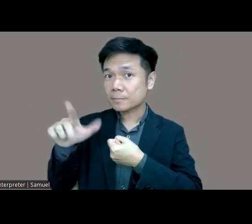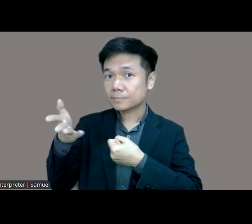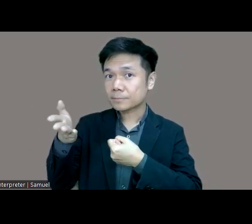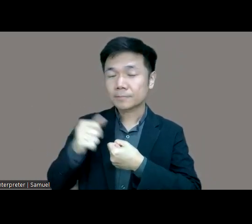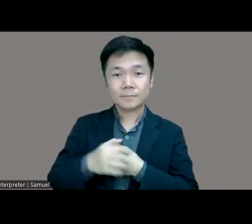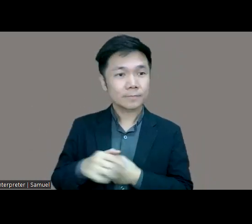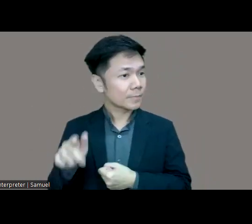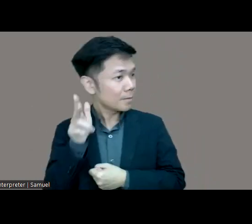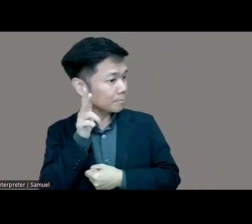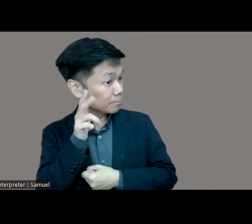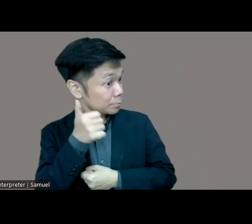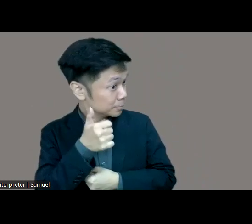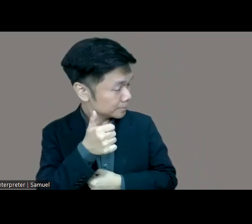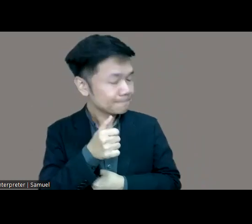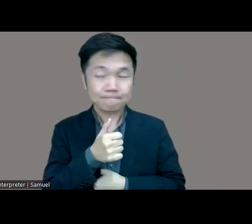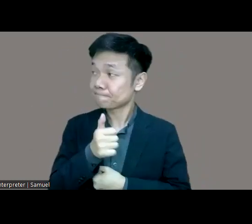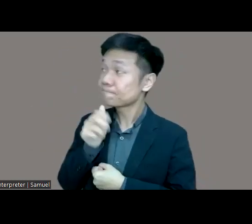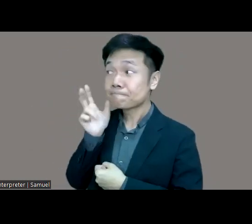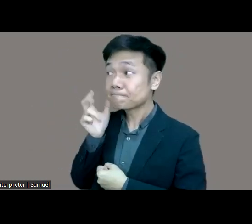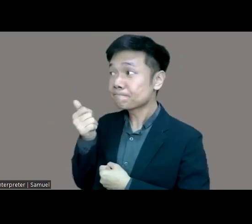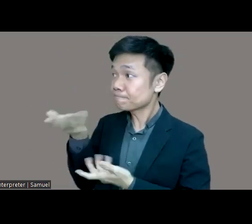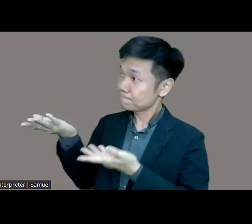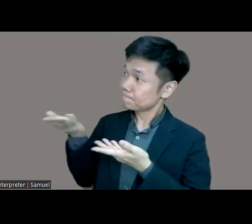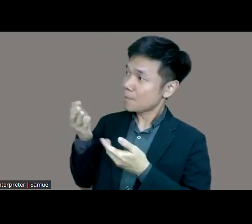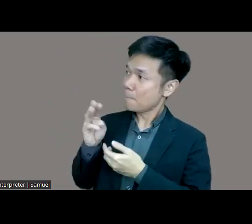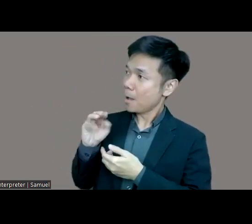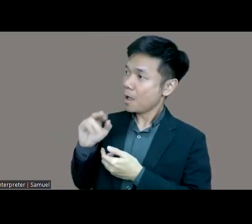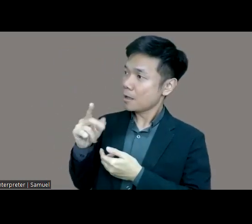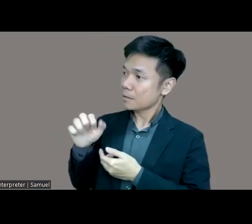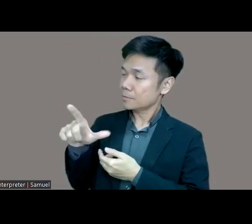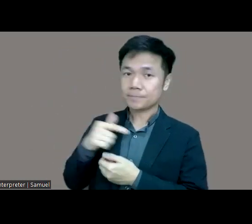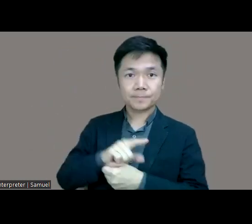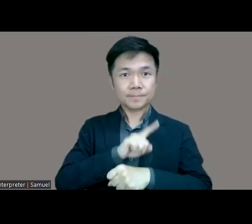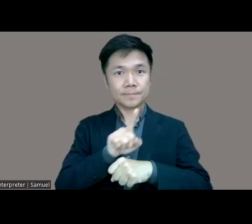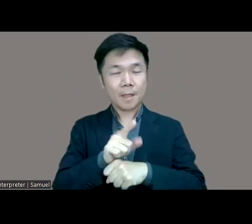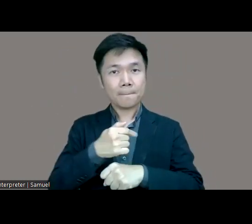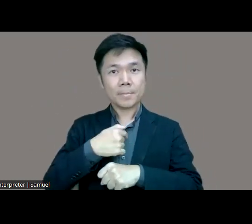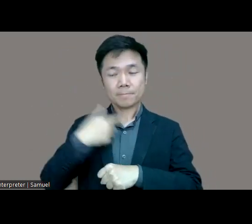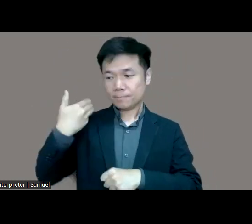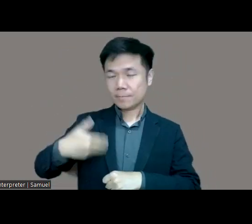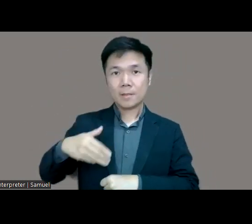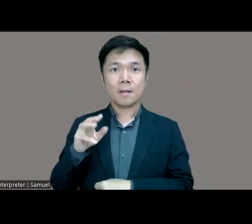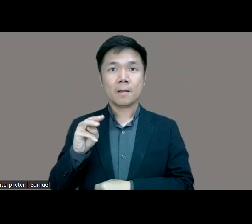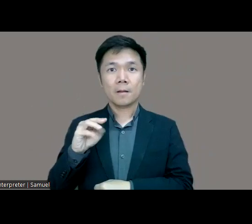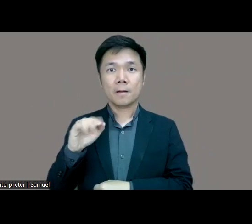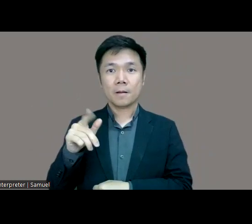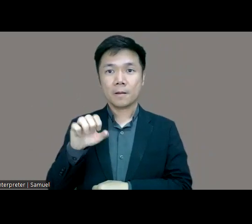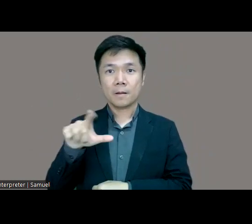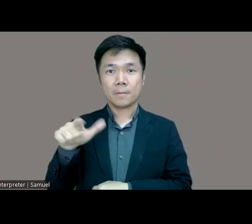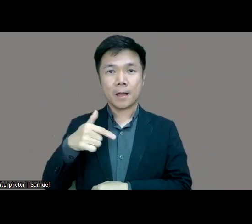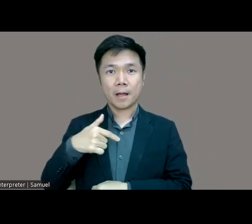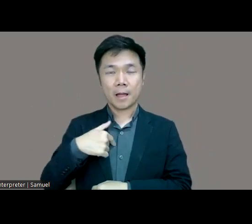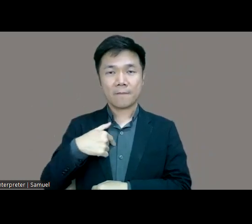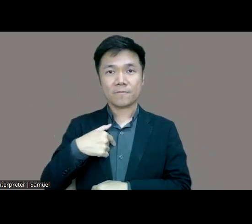Can you hear me now? Yes, I can hear you. Please go ahead. Yeah, my name is Michael from DR Congo.